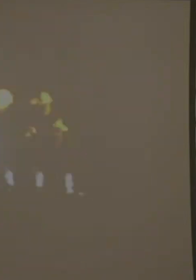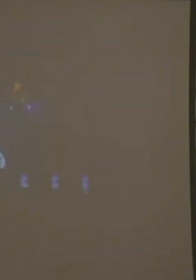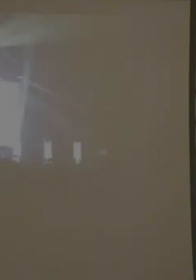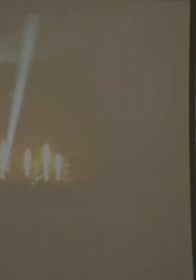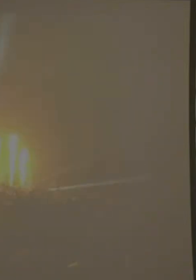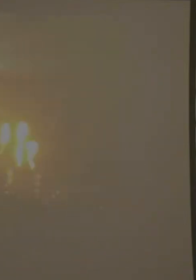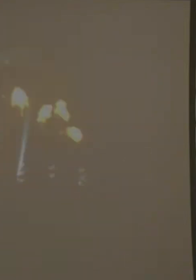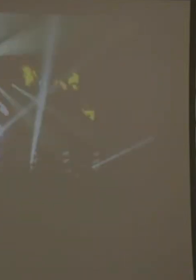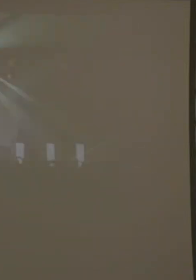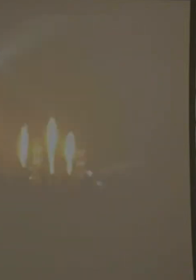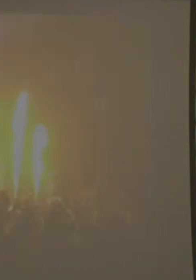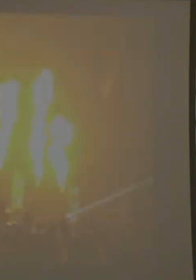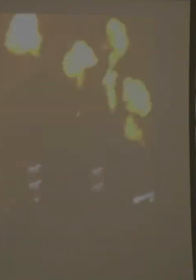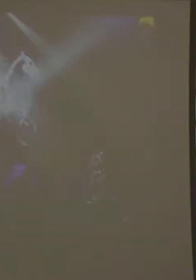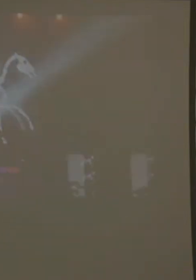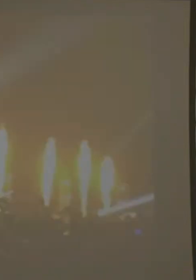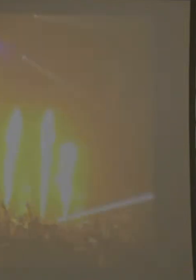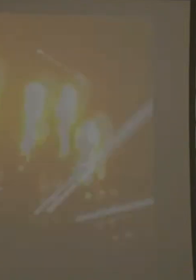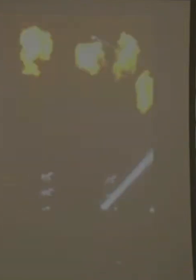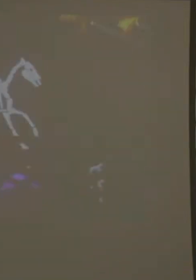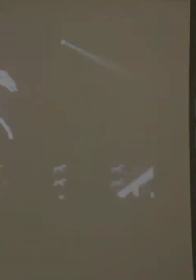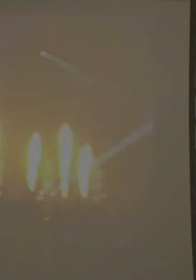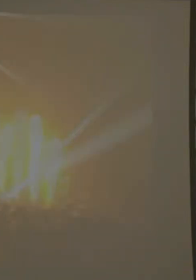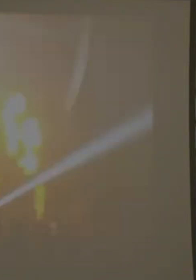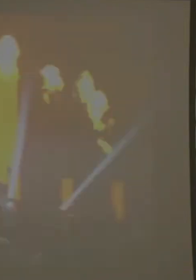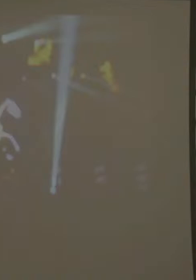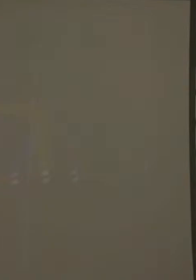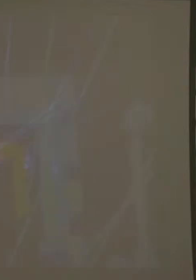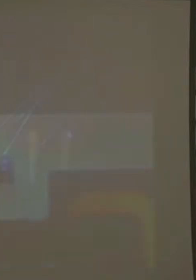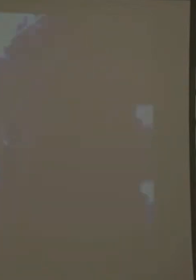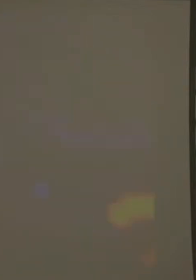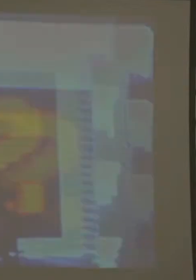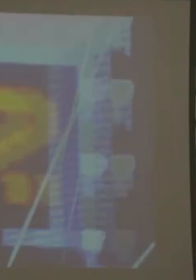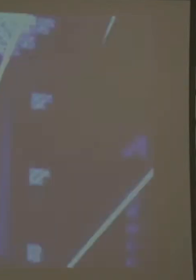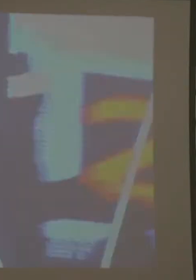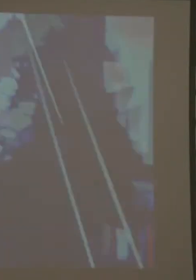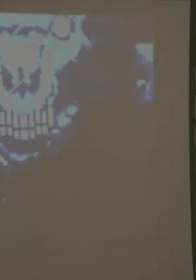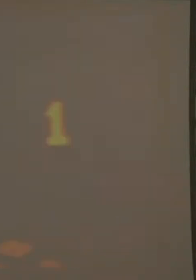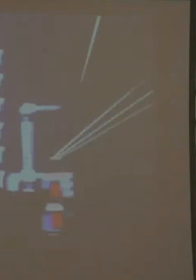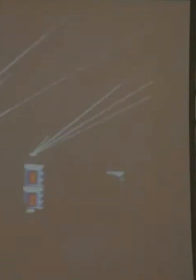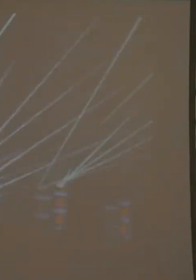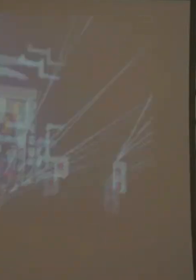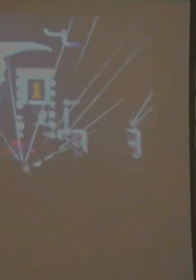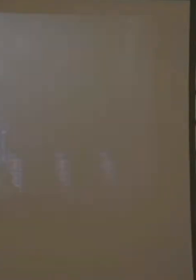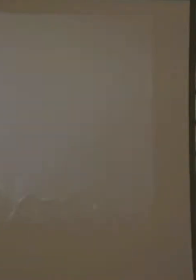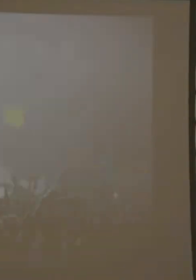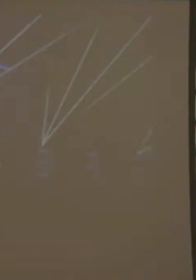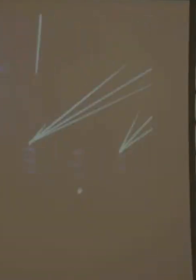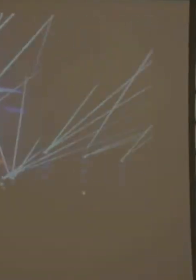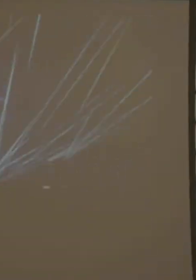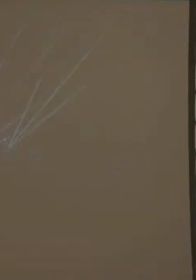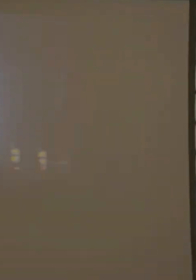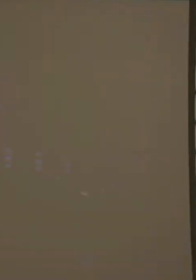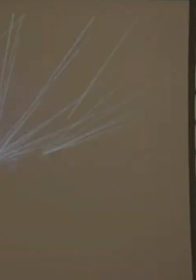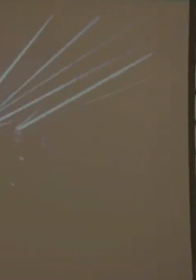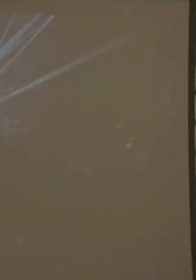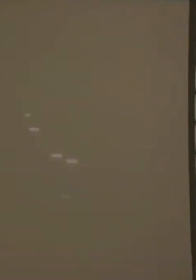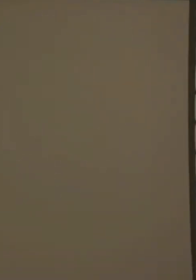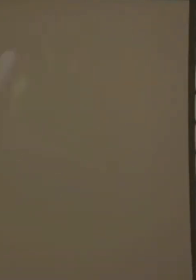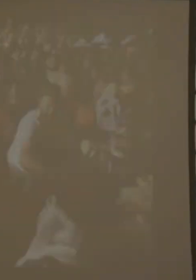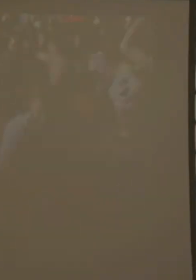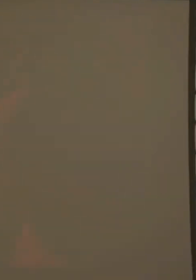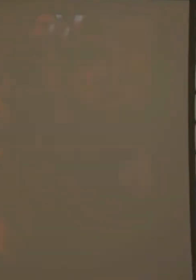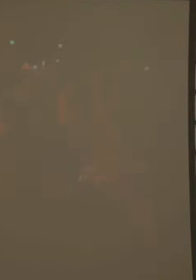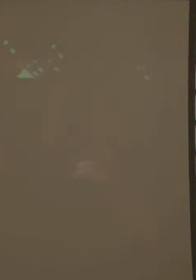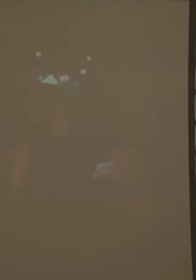I plan to aim towards event videography and photography within the electronic music space.